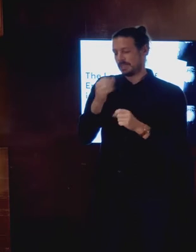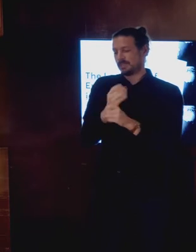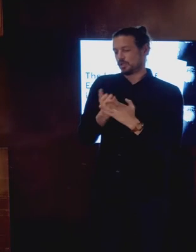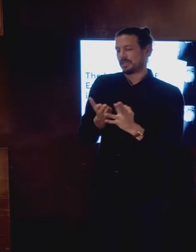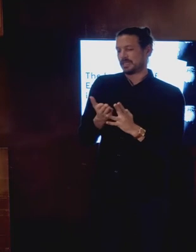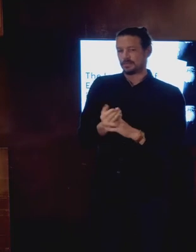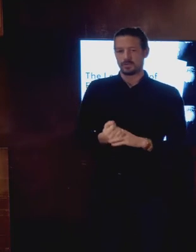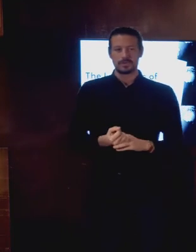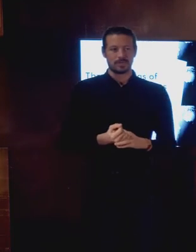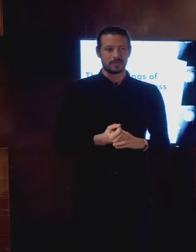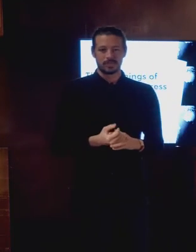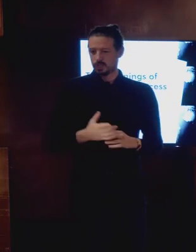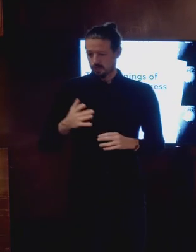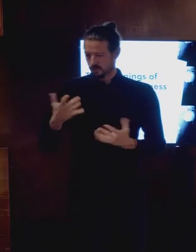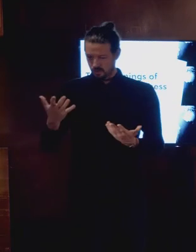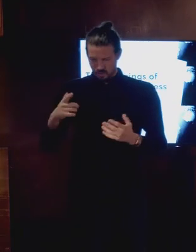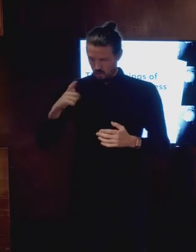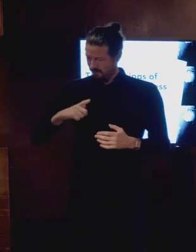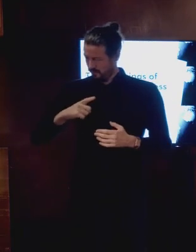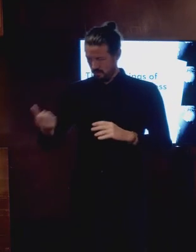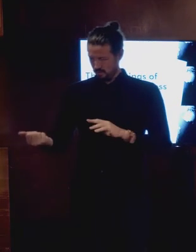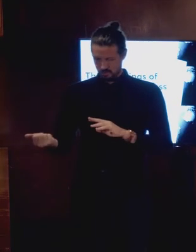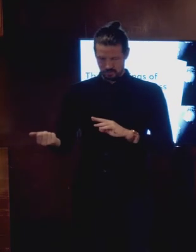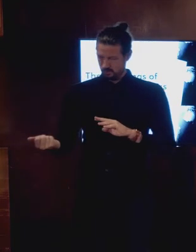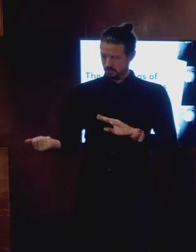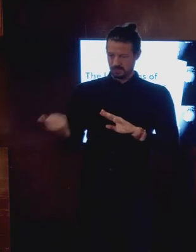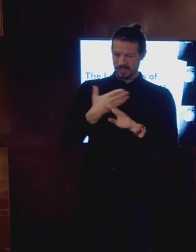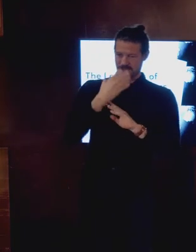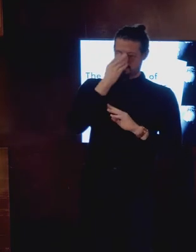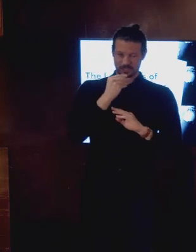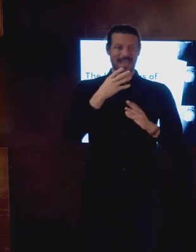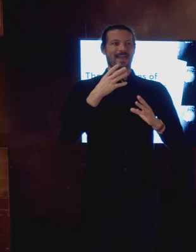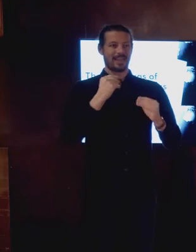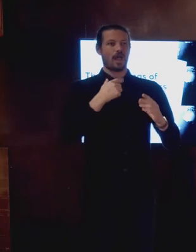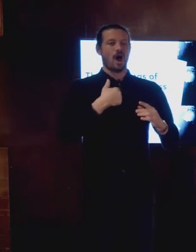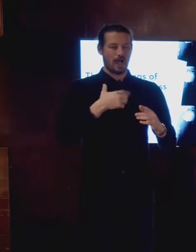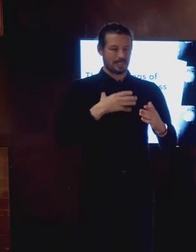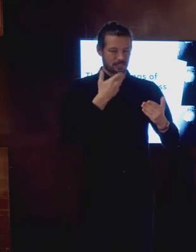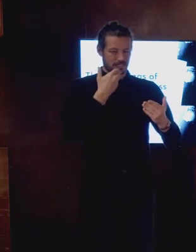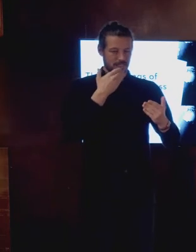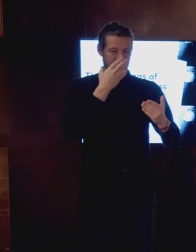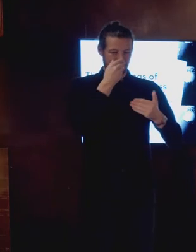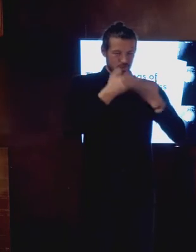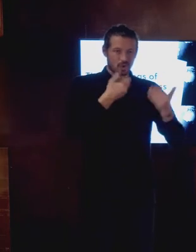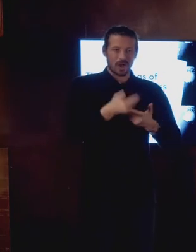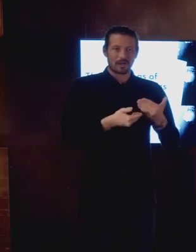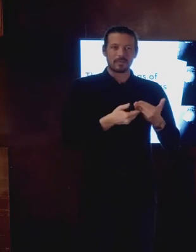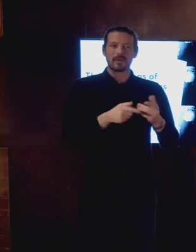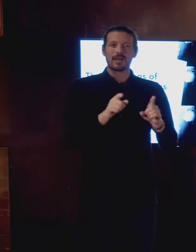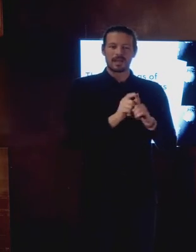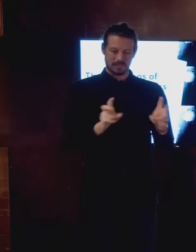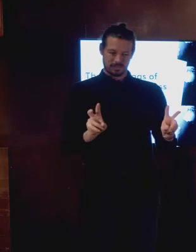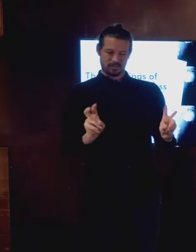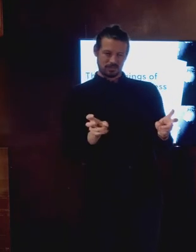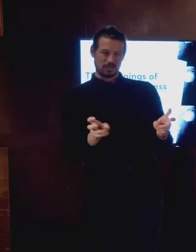sending me a picture that then I have to image describe. So image description is where you put what's happening in the image in your text